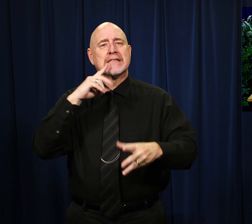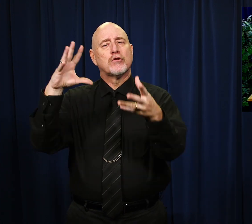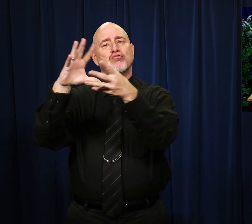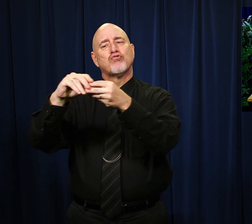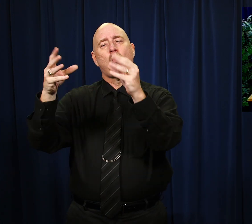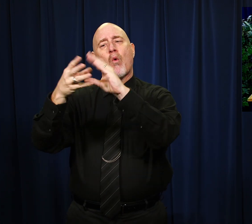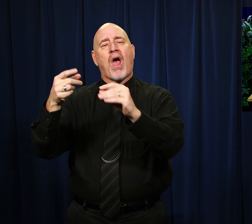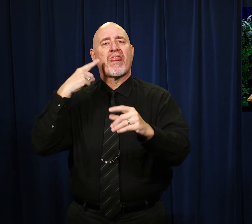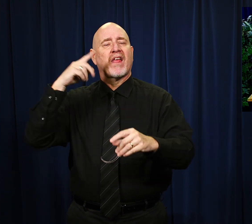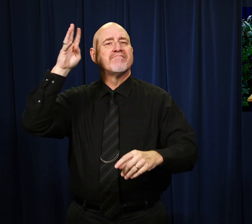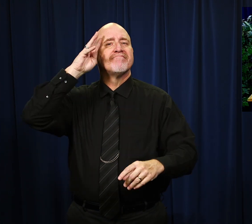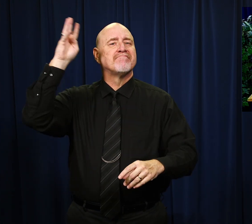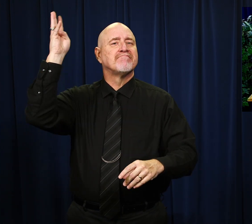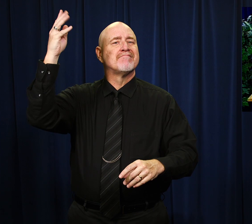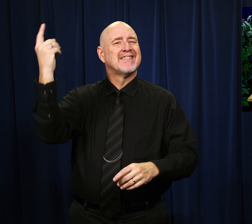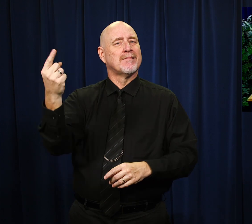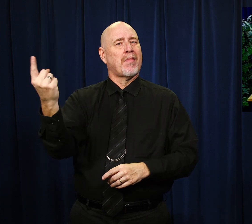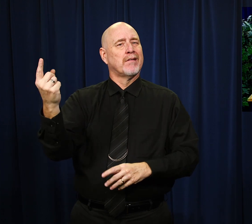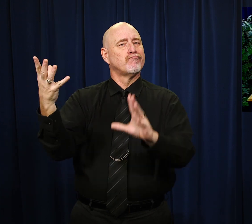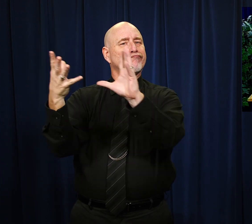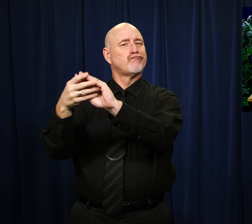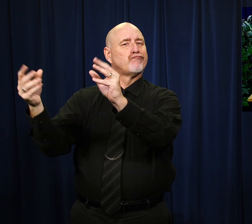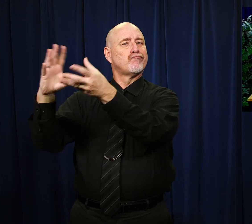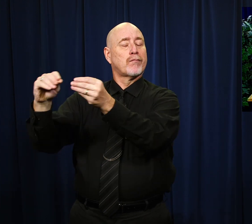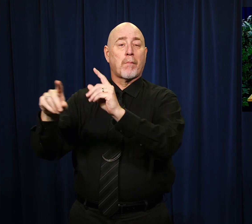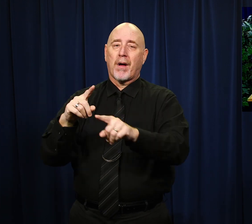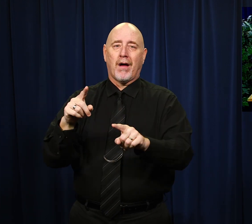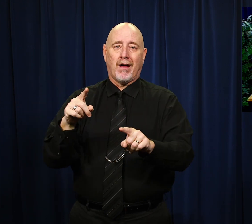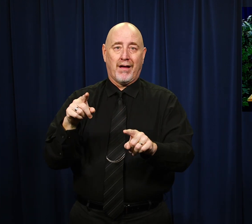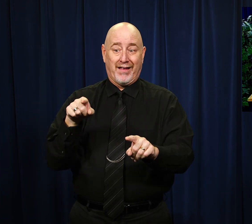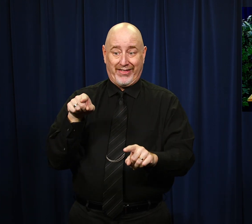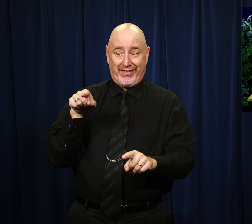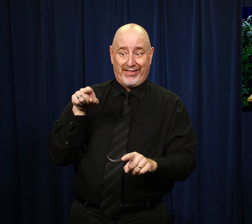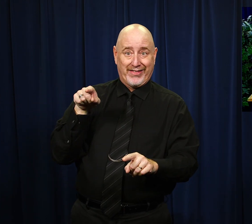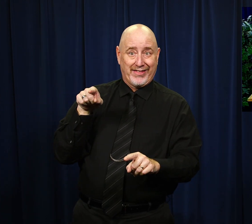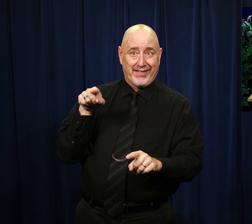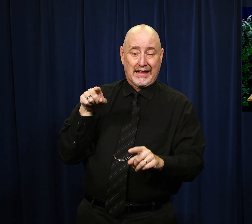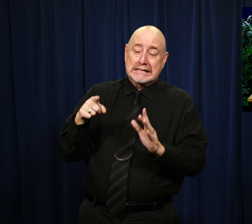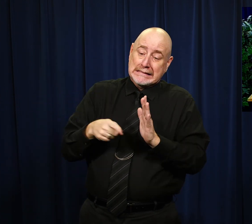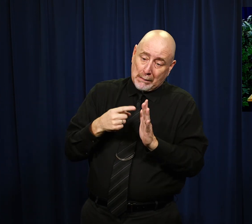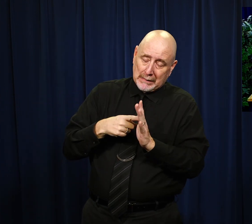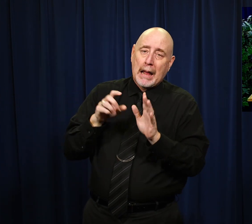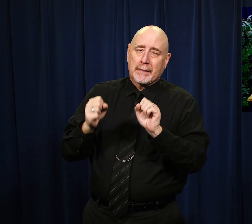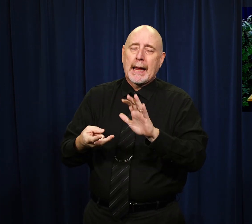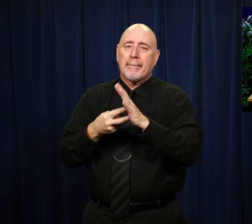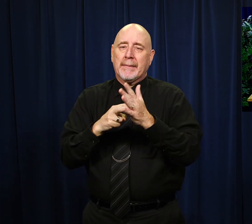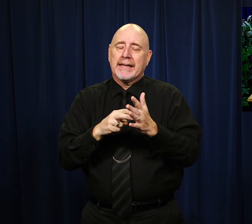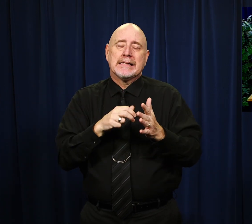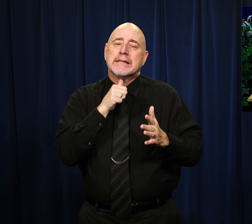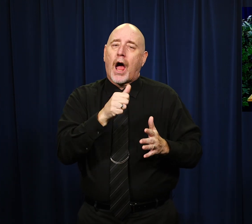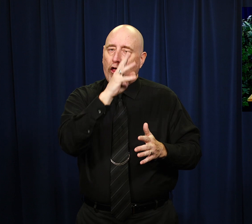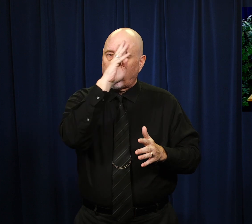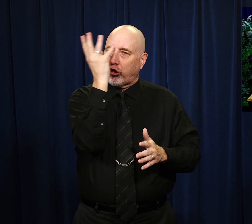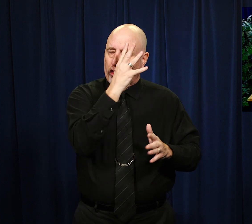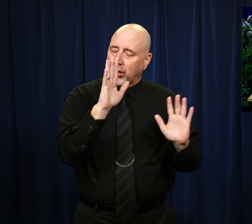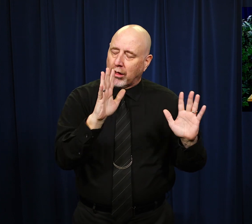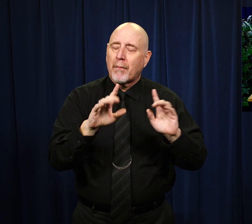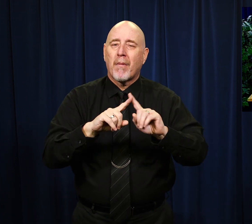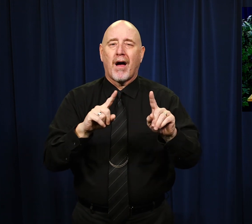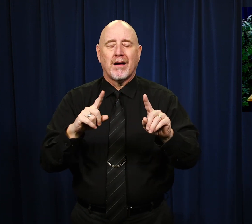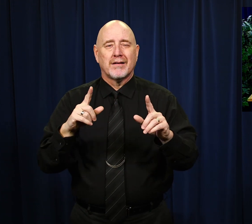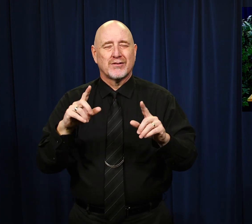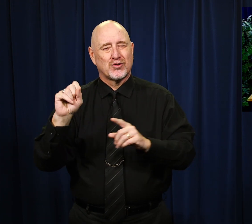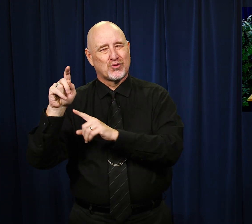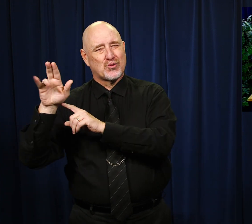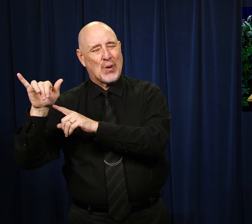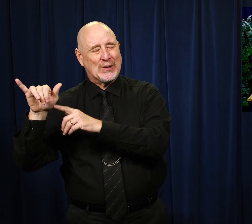I think of something made up. But then again, it can sometimes mean not made up stories, but it still